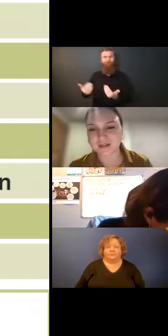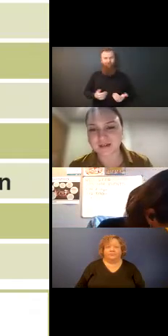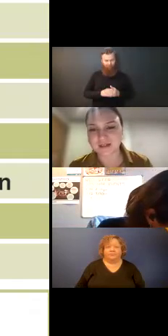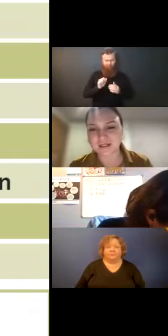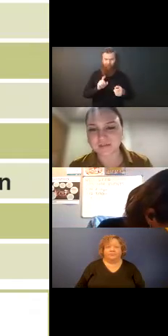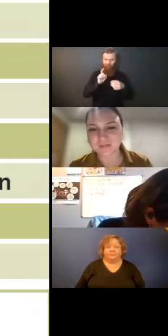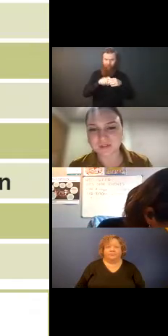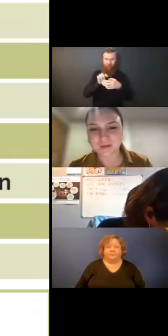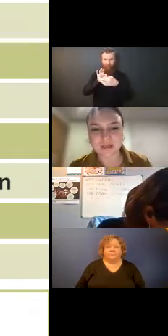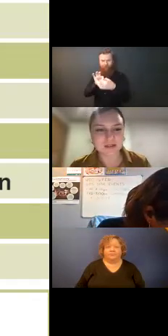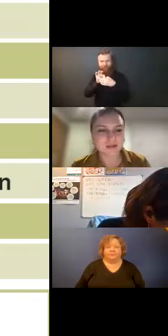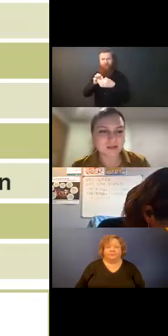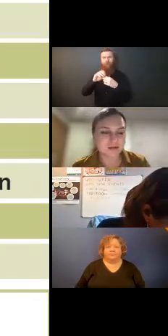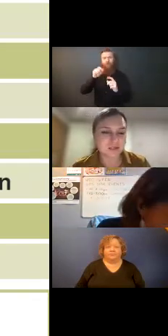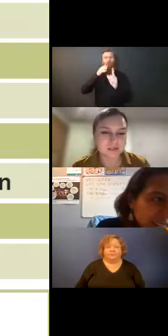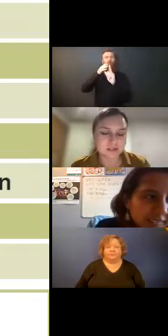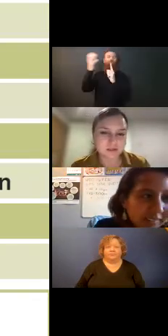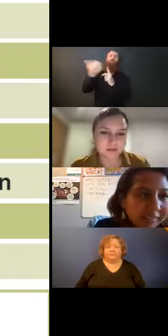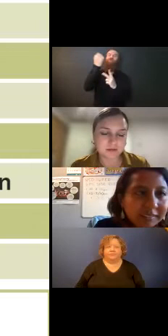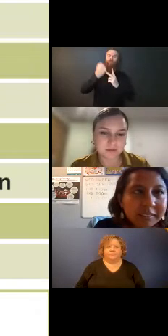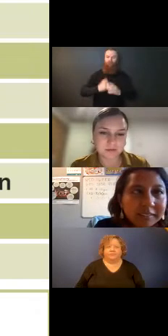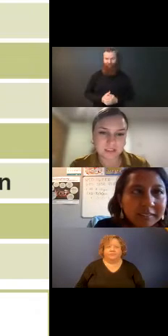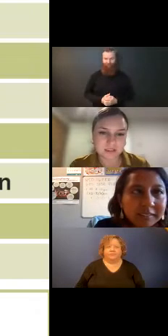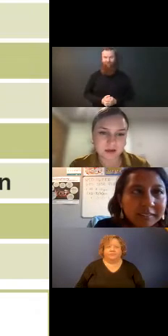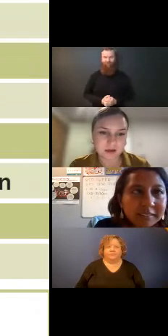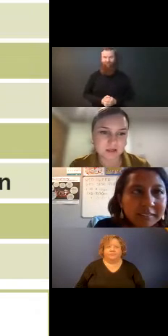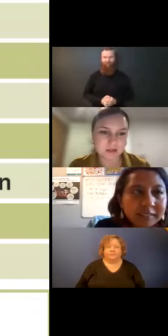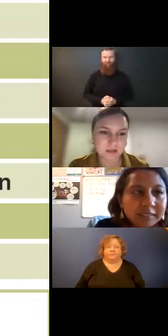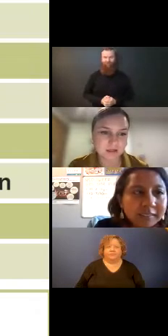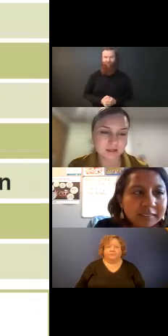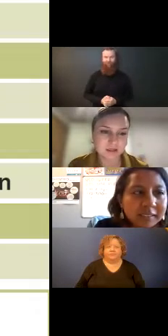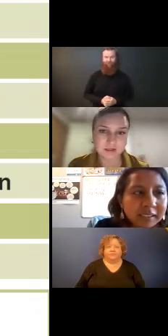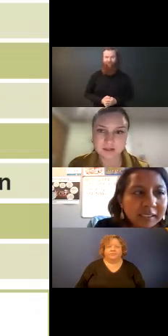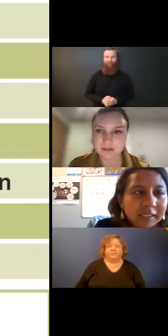works. Great. So just to move us along